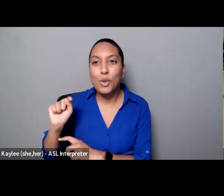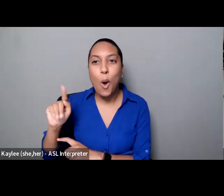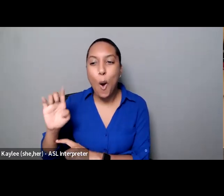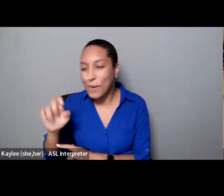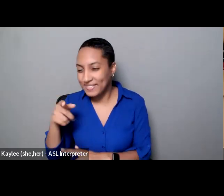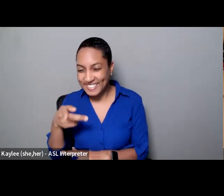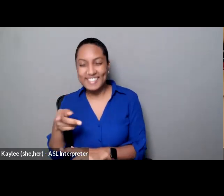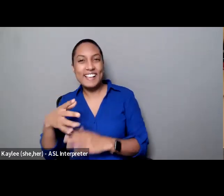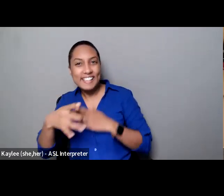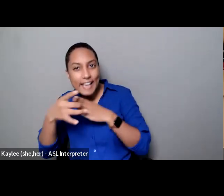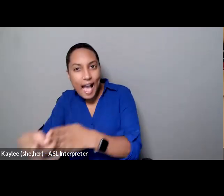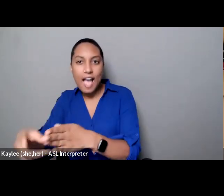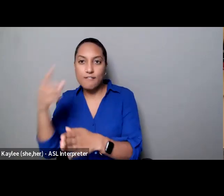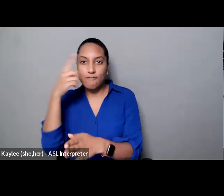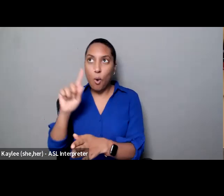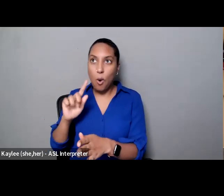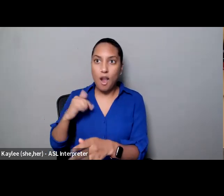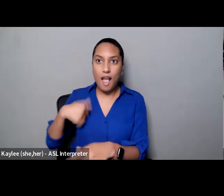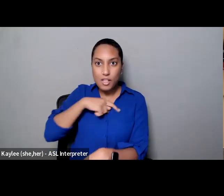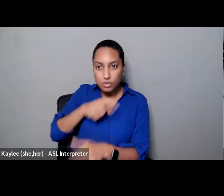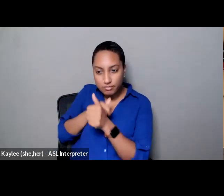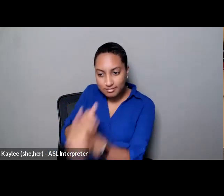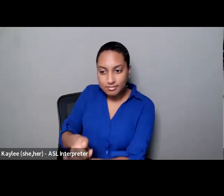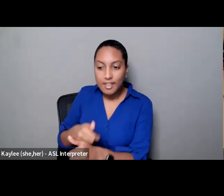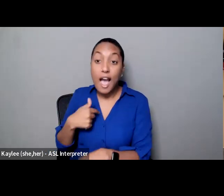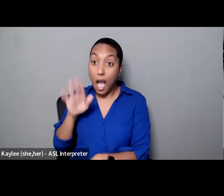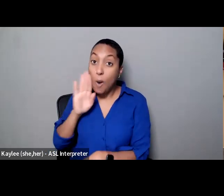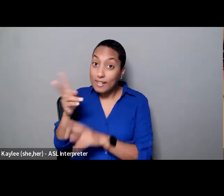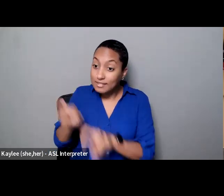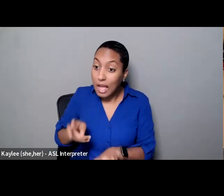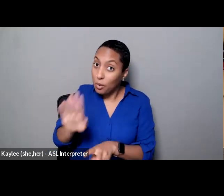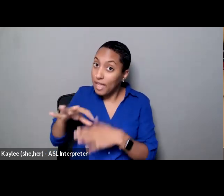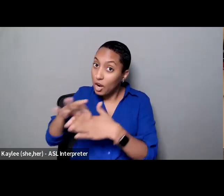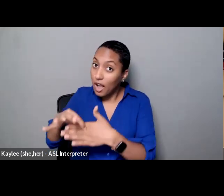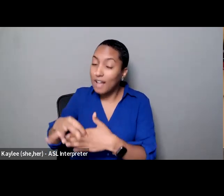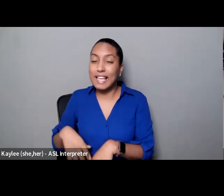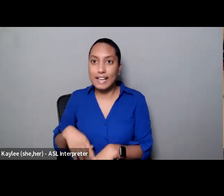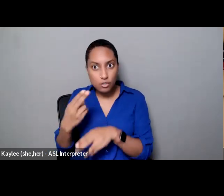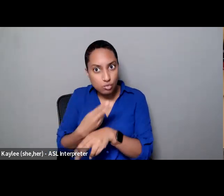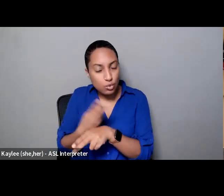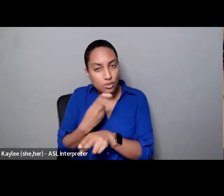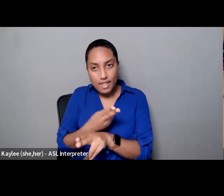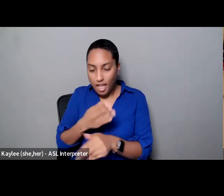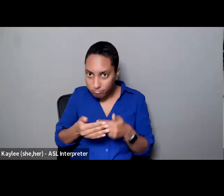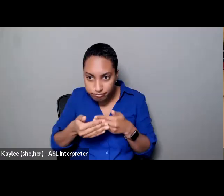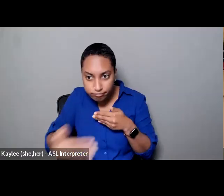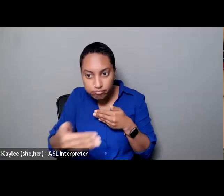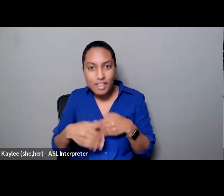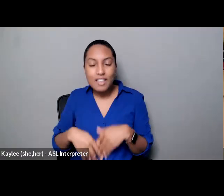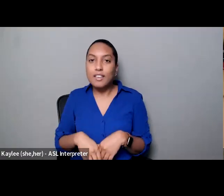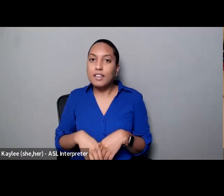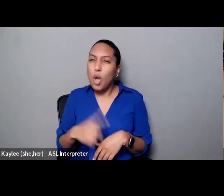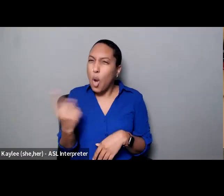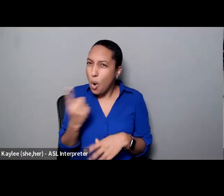will download them and look at them and use them here, because it's constant assessment, looking in the mirror.